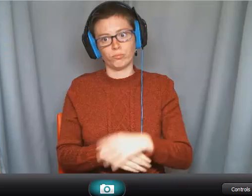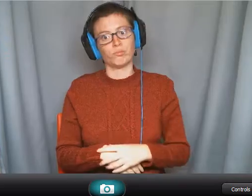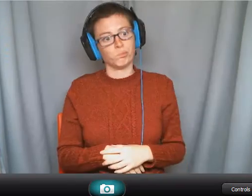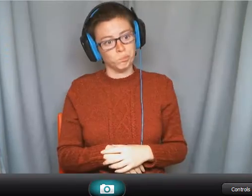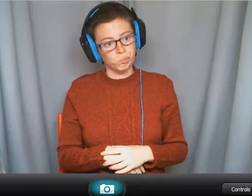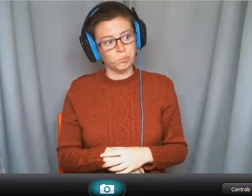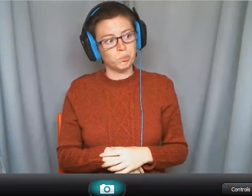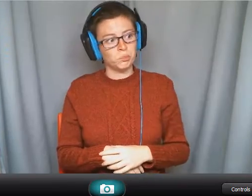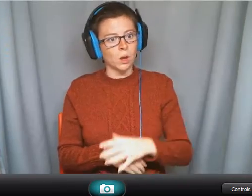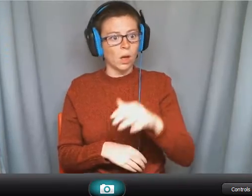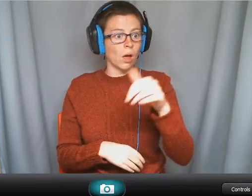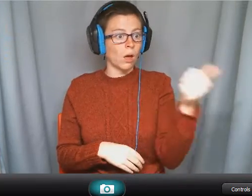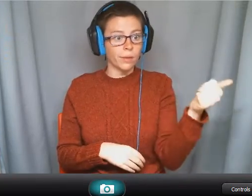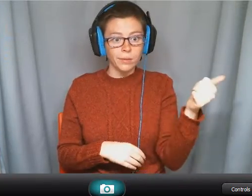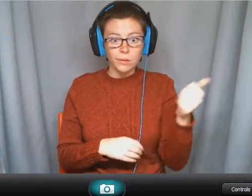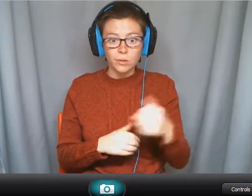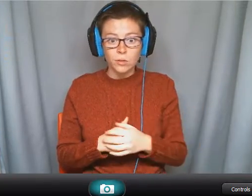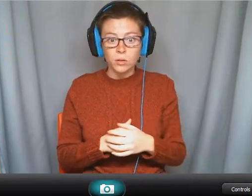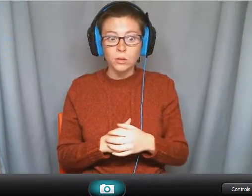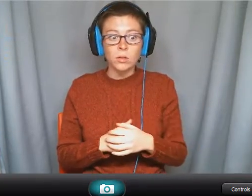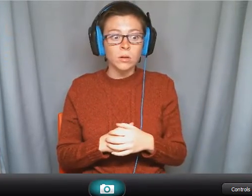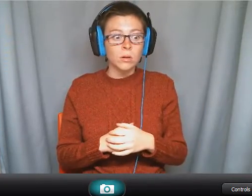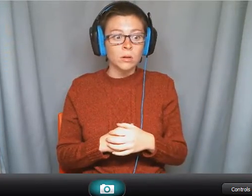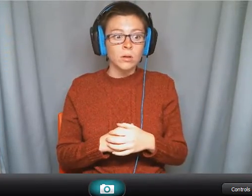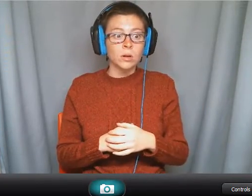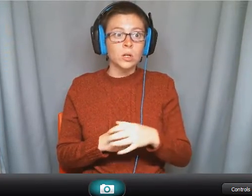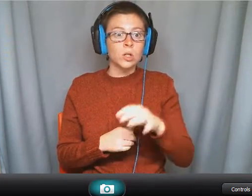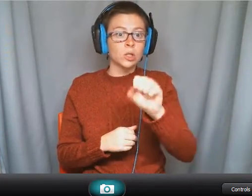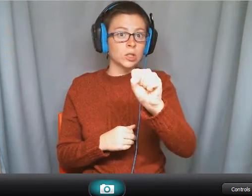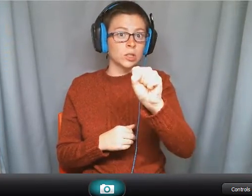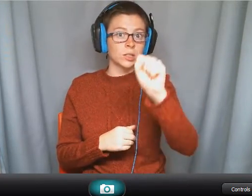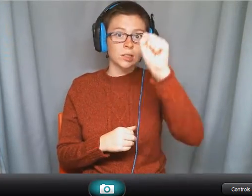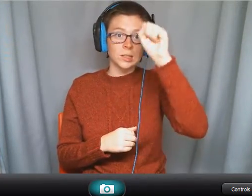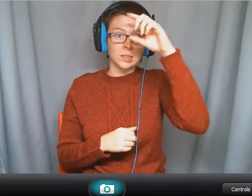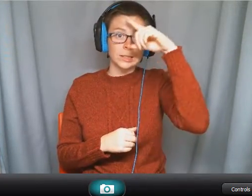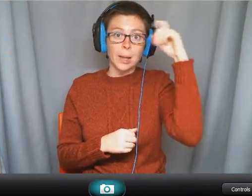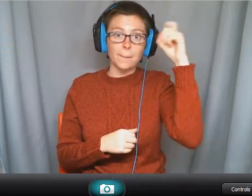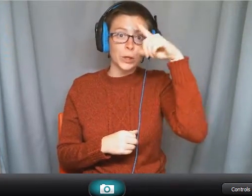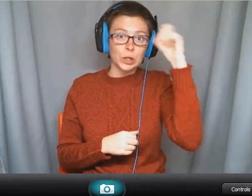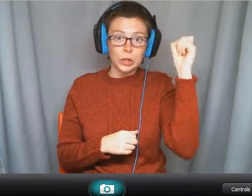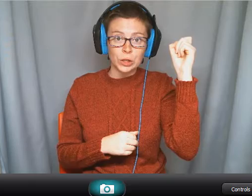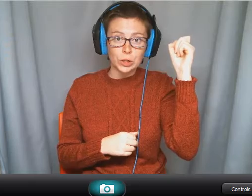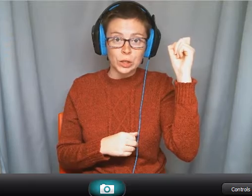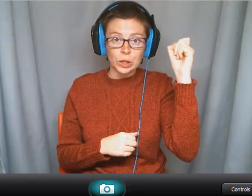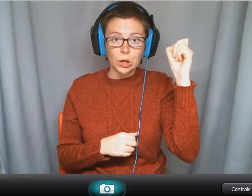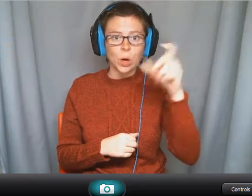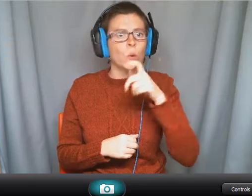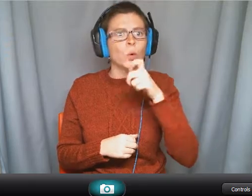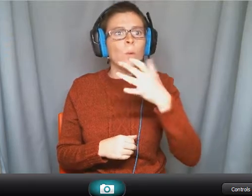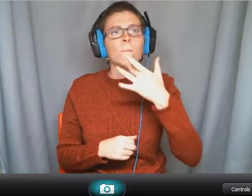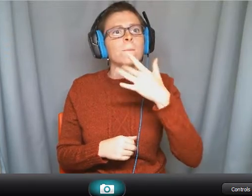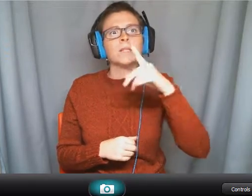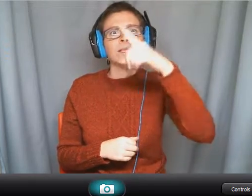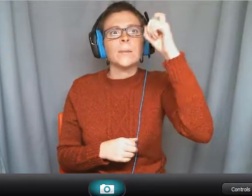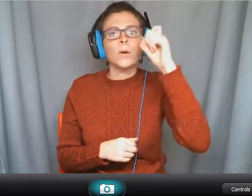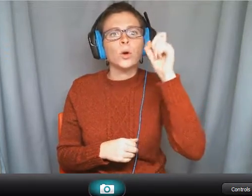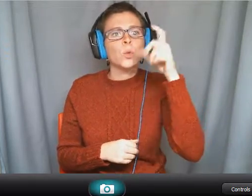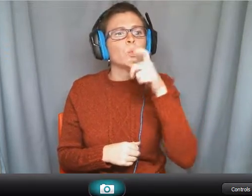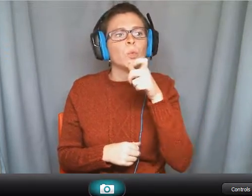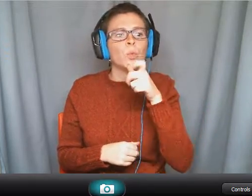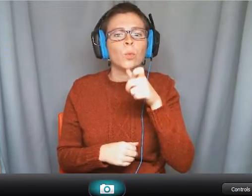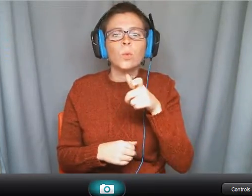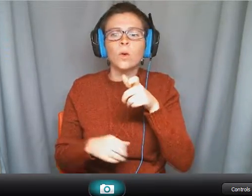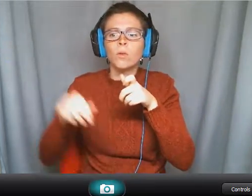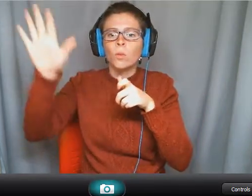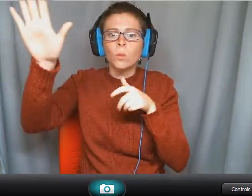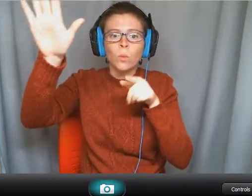after spring, let's move along into summer. Who likes summer the best? 1, 2, 3,